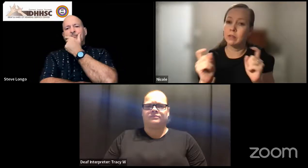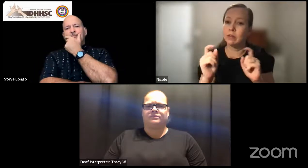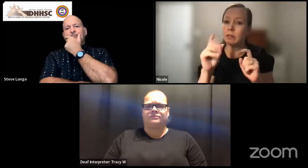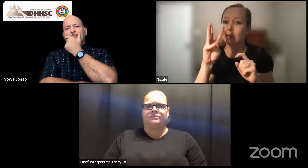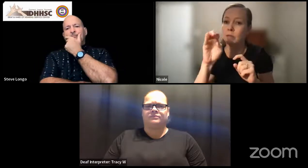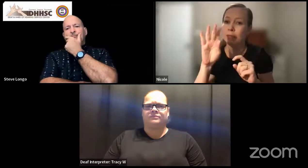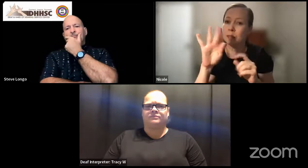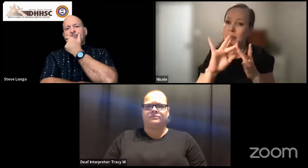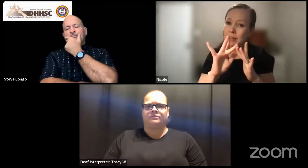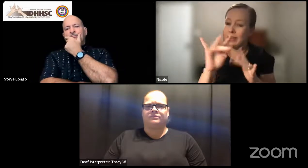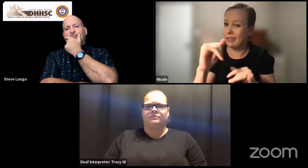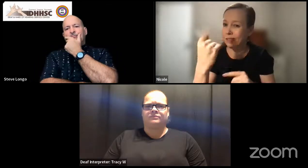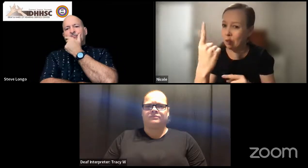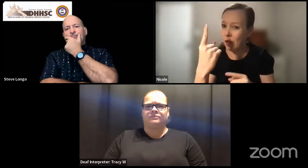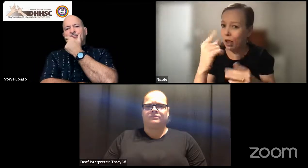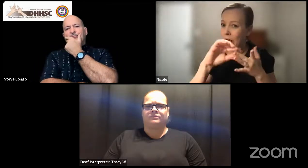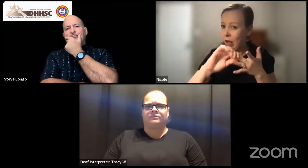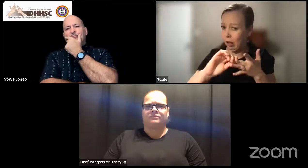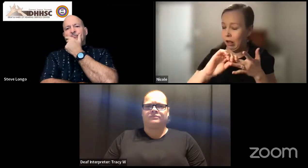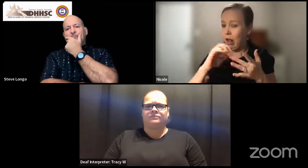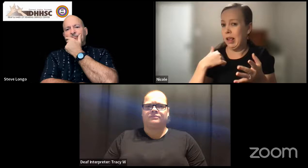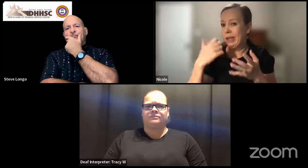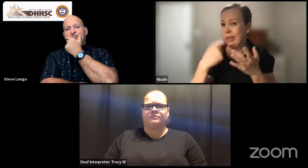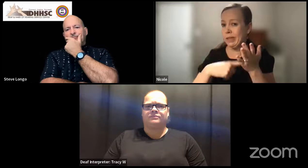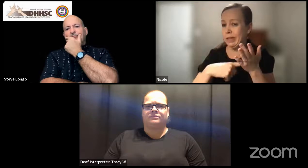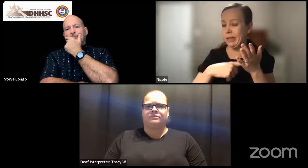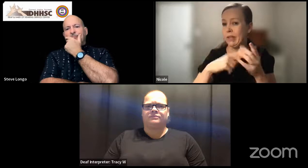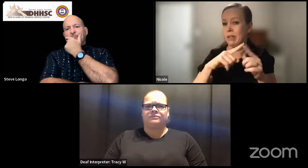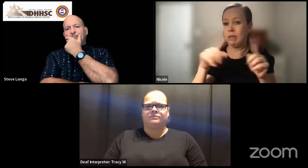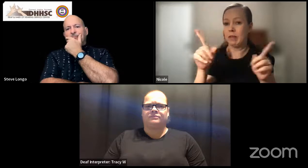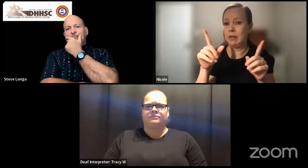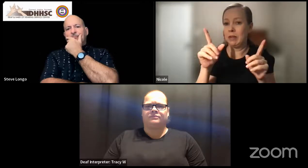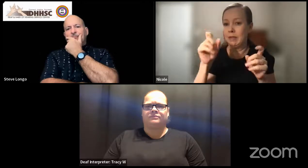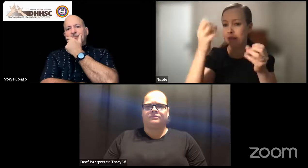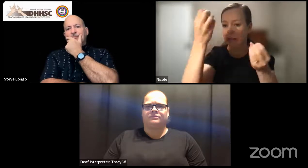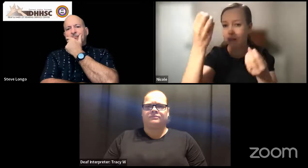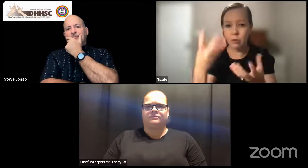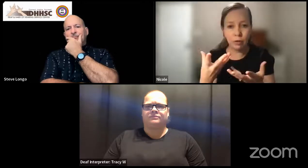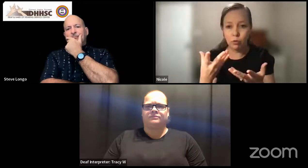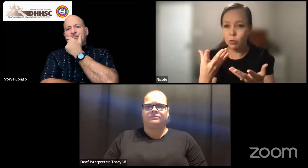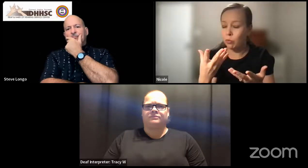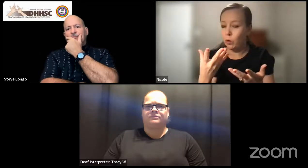something that we can really see happen. The website is one.